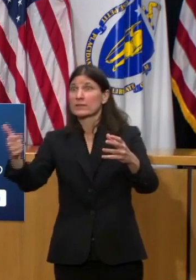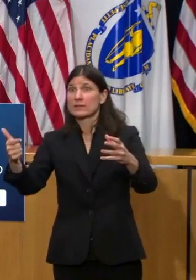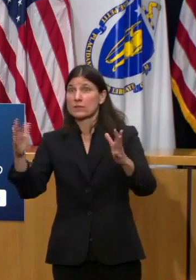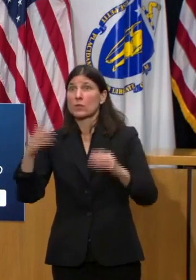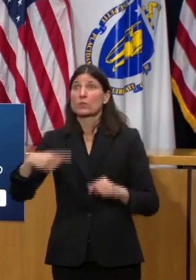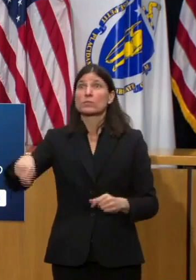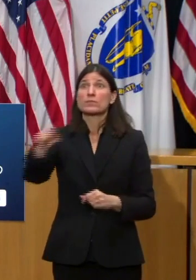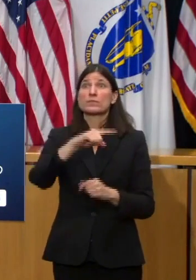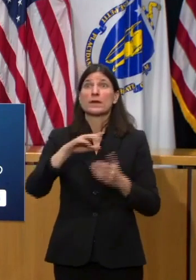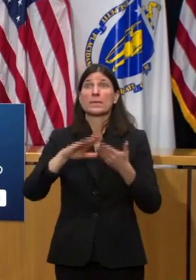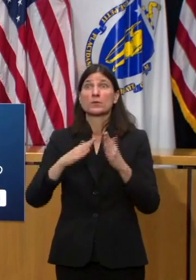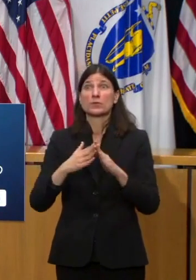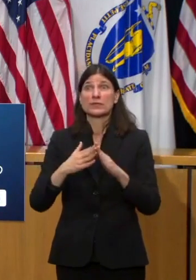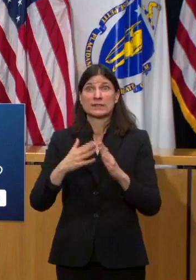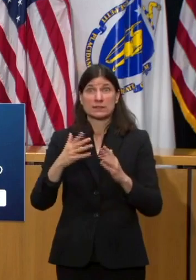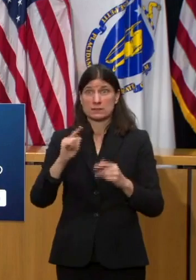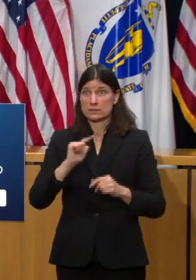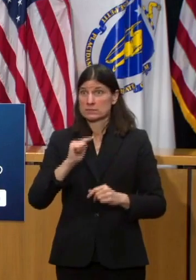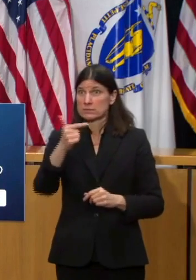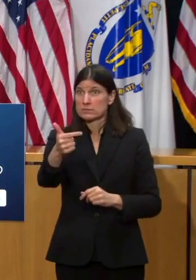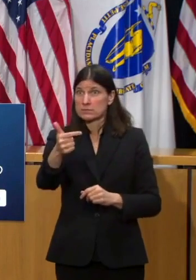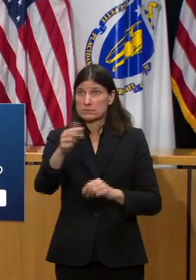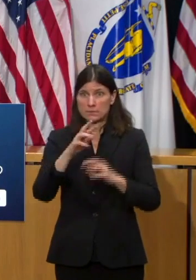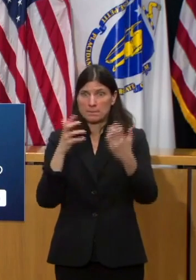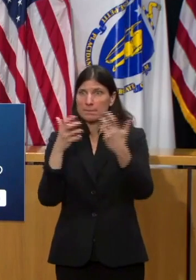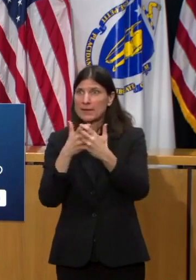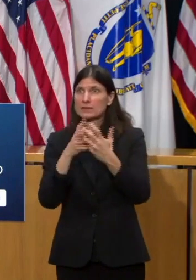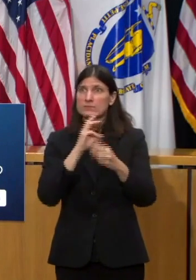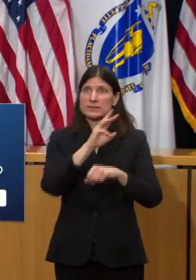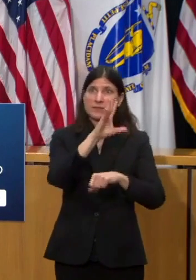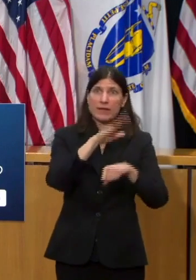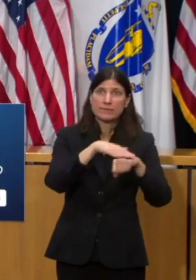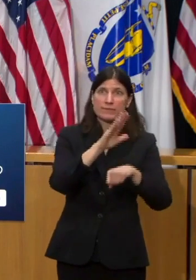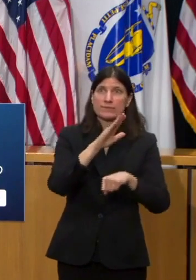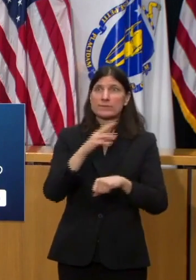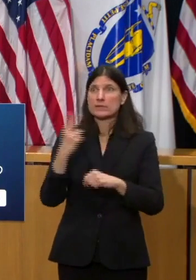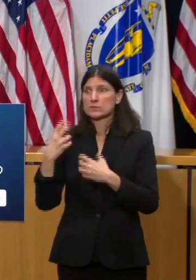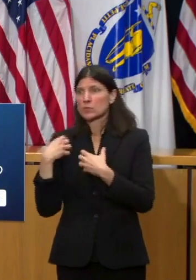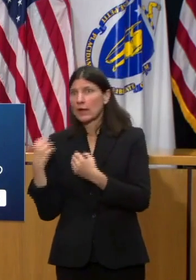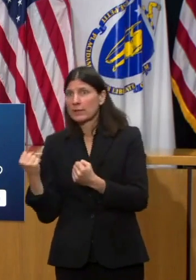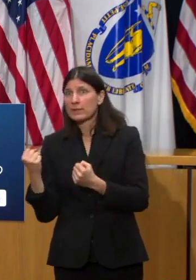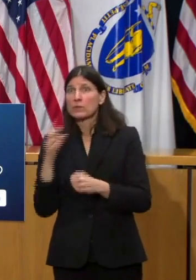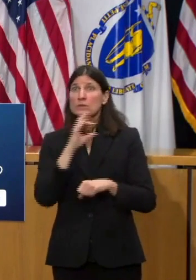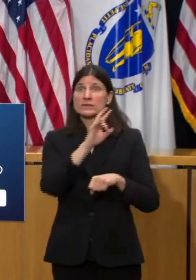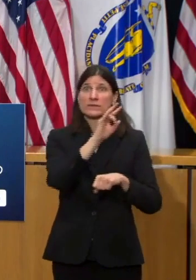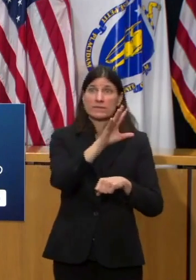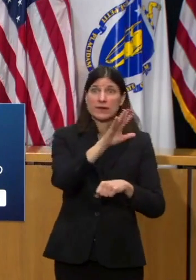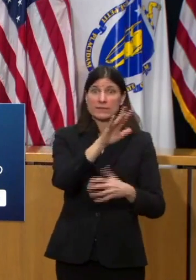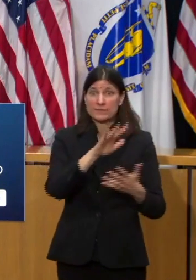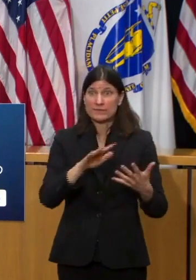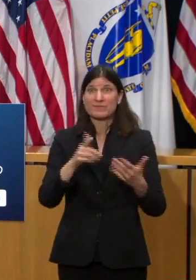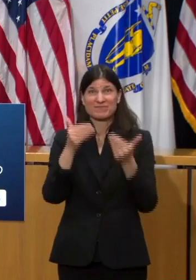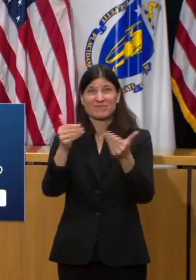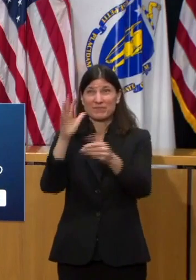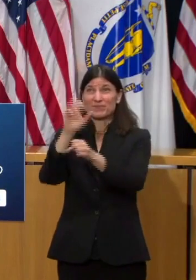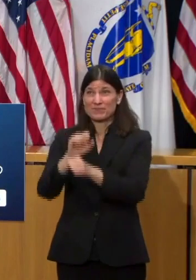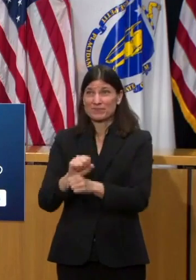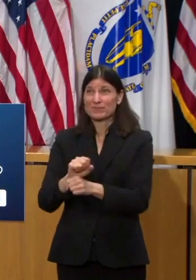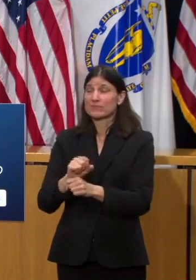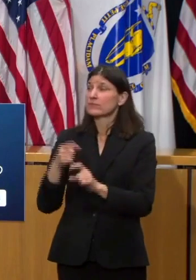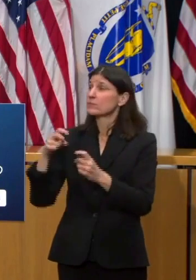is where we're going to be on supply. You know, I've now been on a whole series of calls with governors with the new administration,